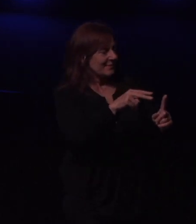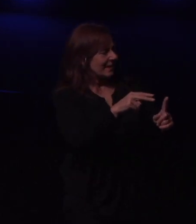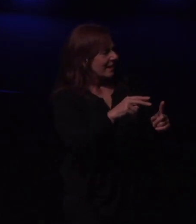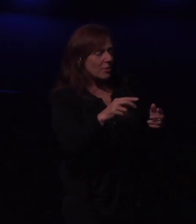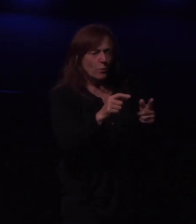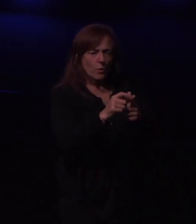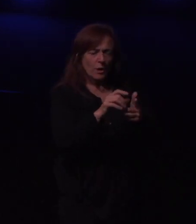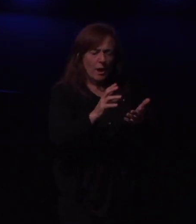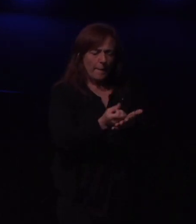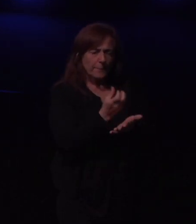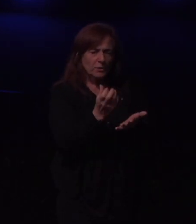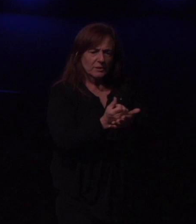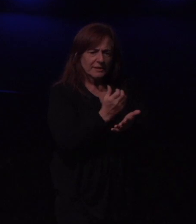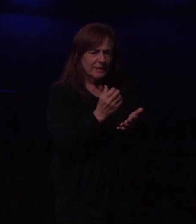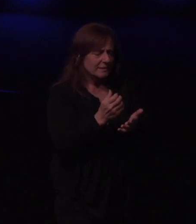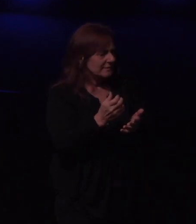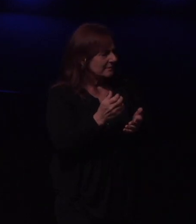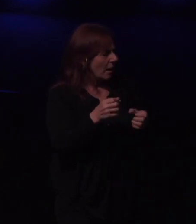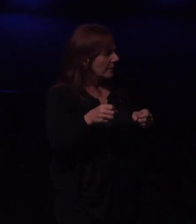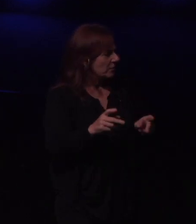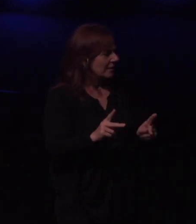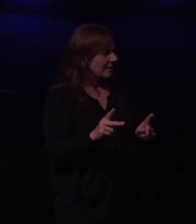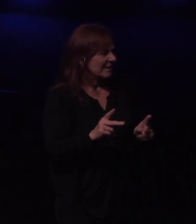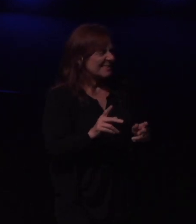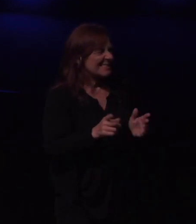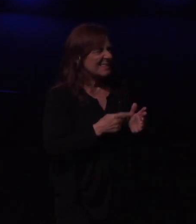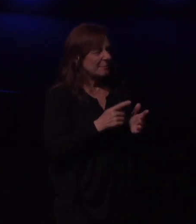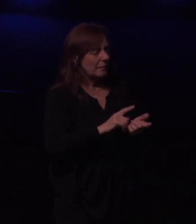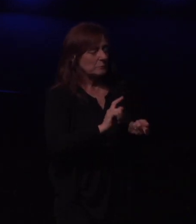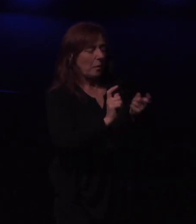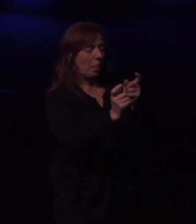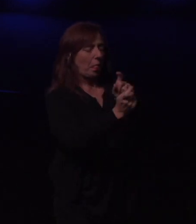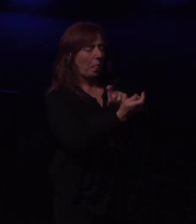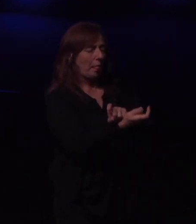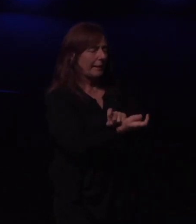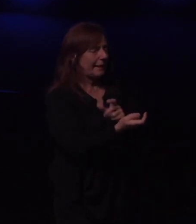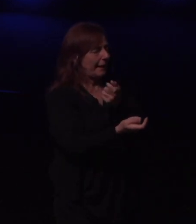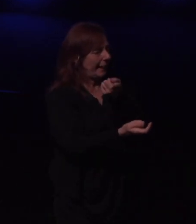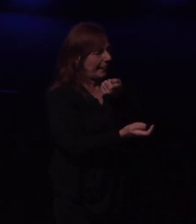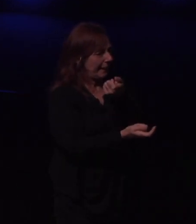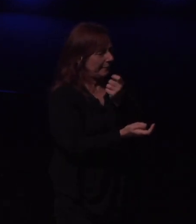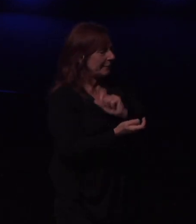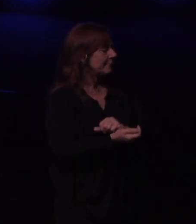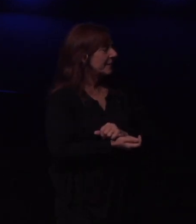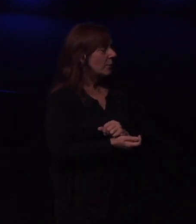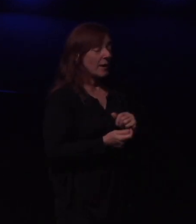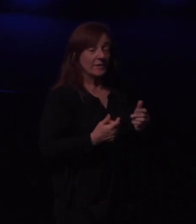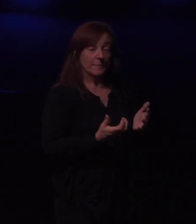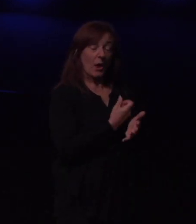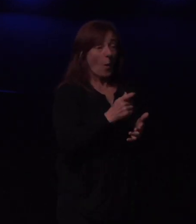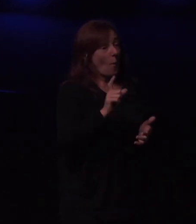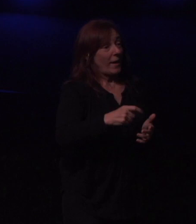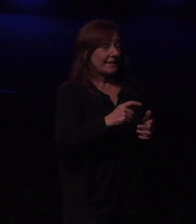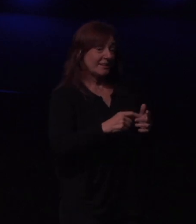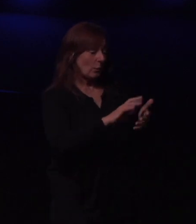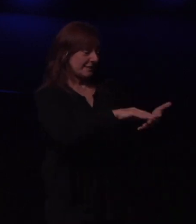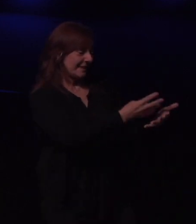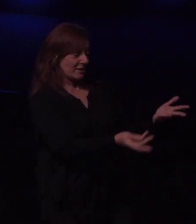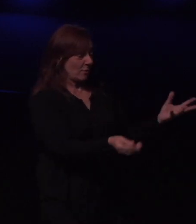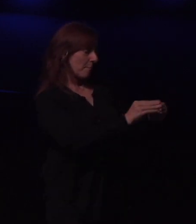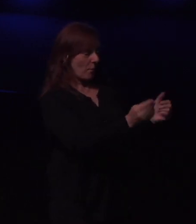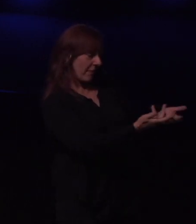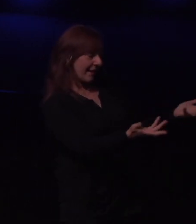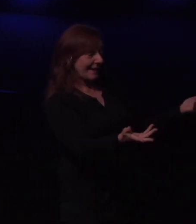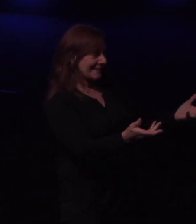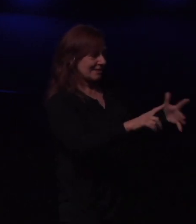opportunity, I think we get it twisted sometimes. Whenever we have the opportunity, it sounds like I need to go schedule more